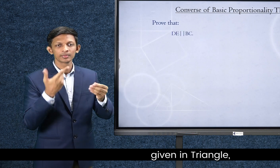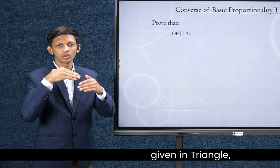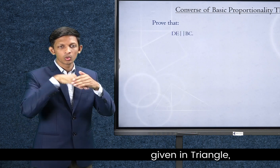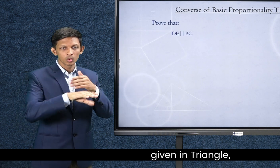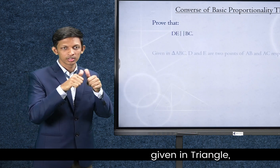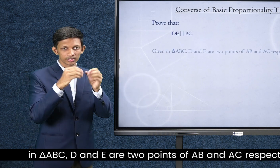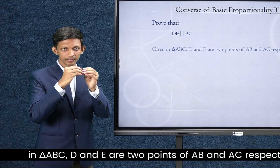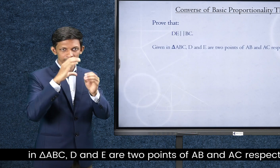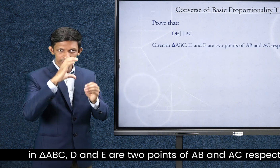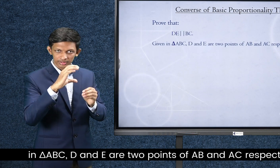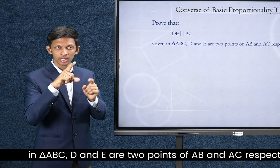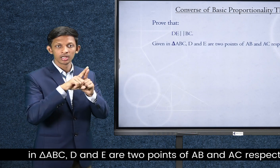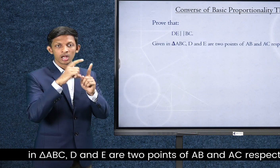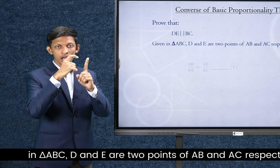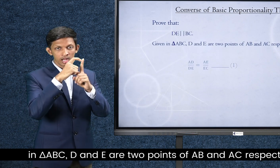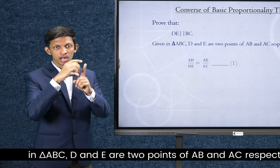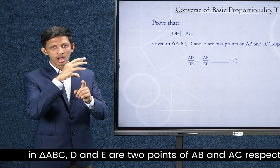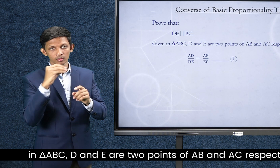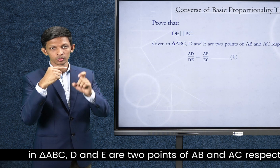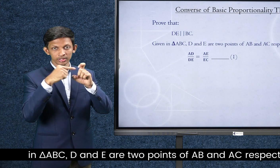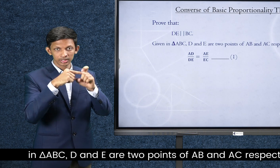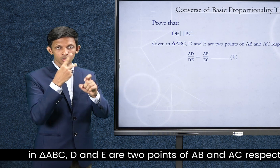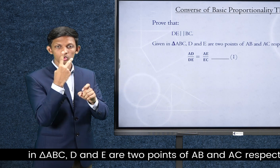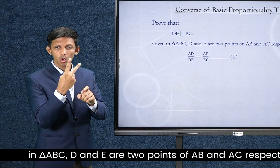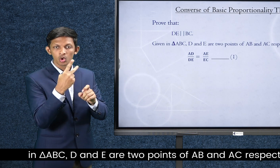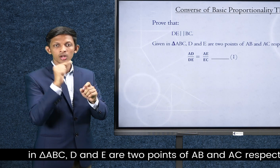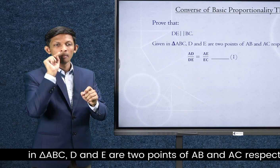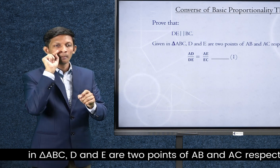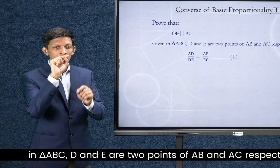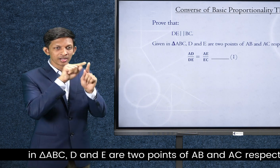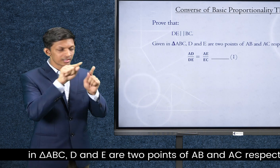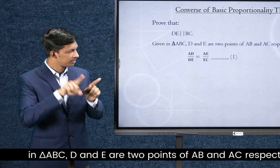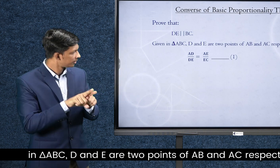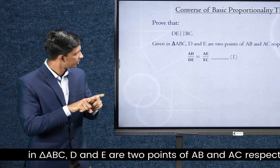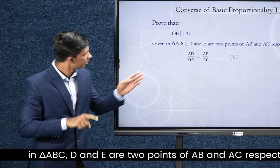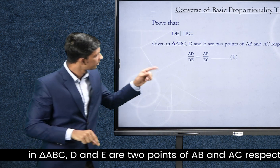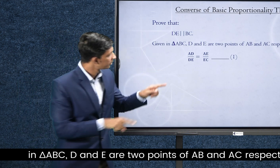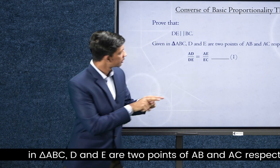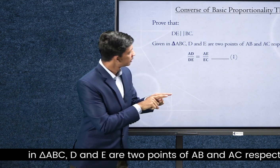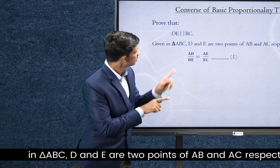Given in triangle ABC, D and E are 2 points of AB and AC respectively,